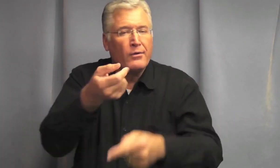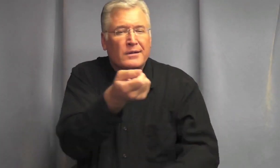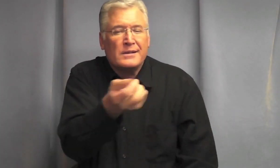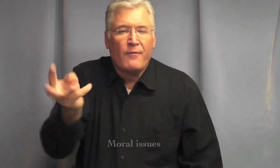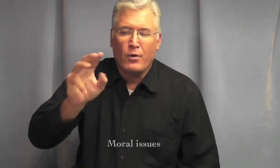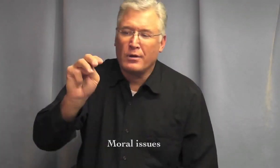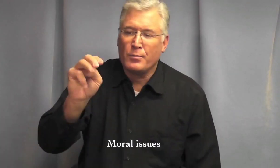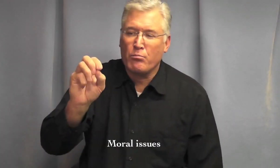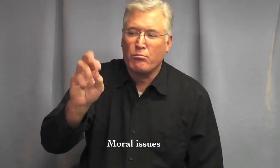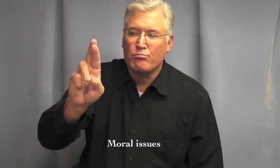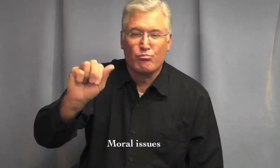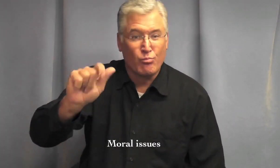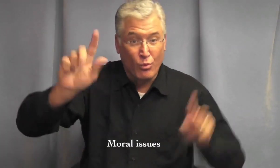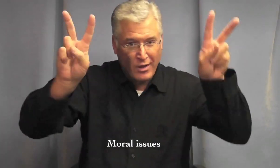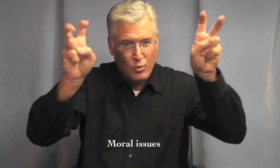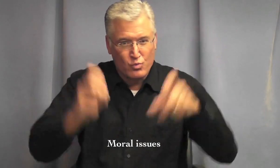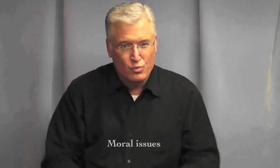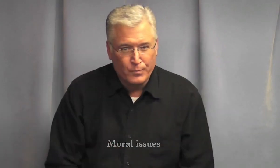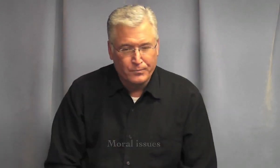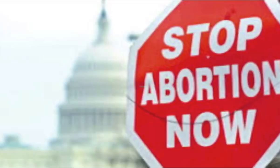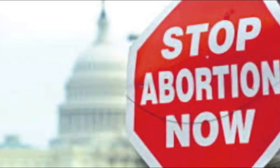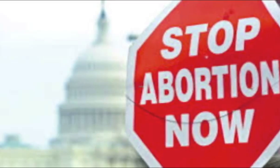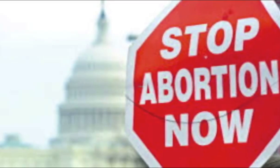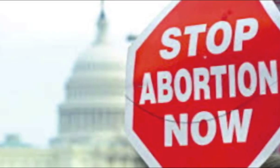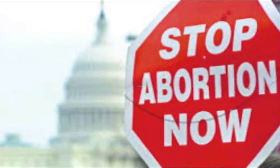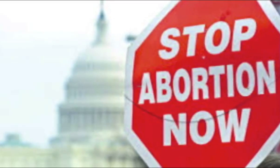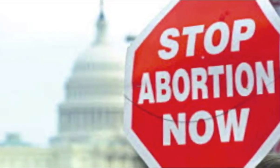each other on different things, moral issues.